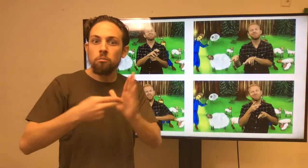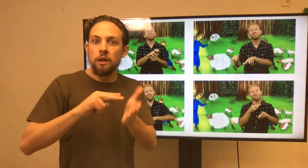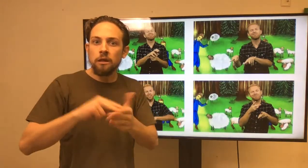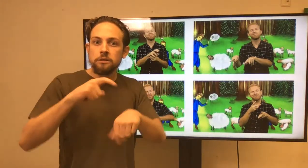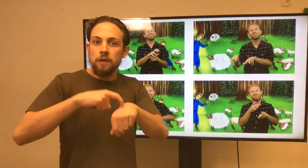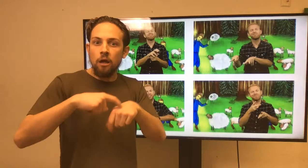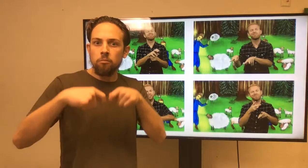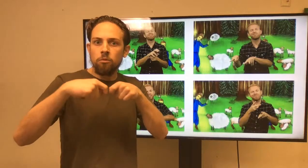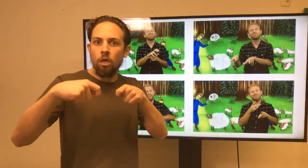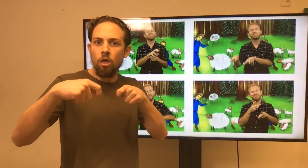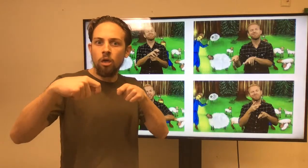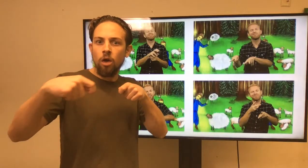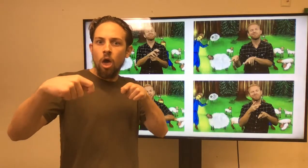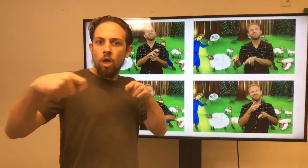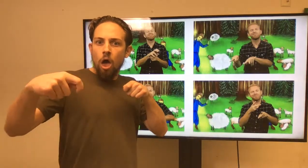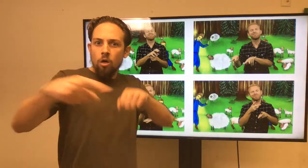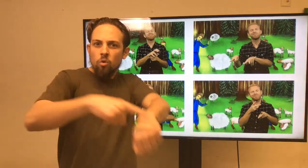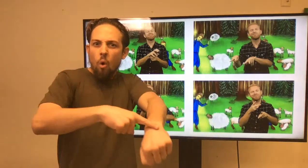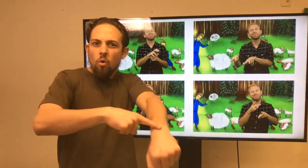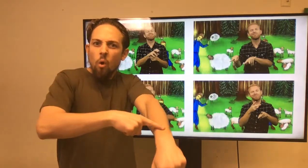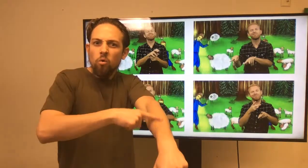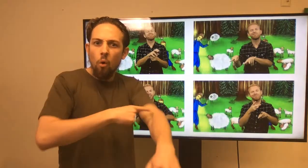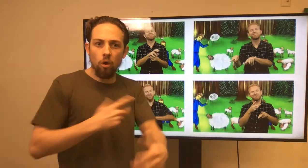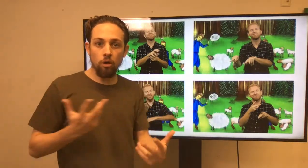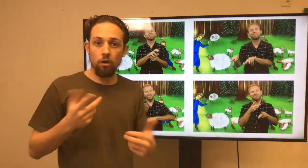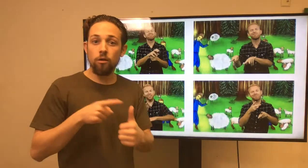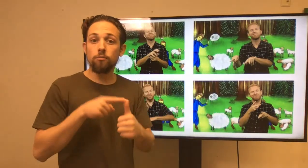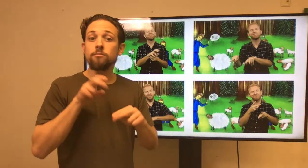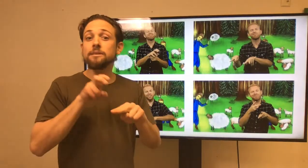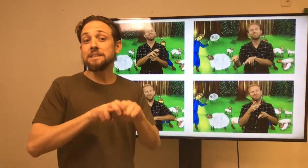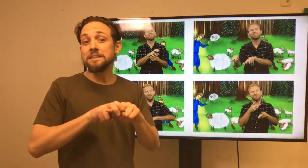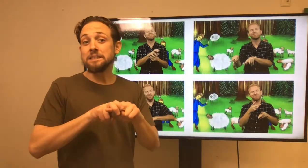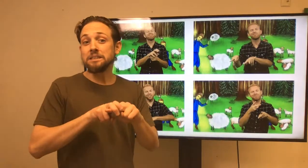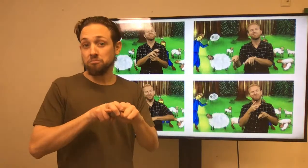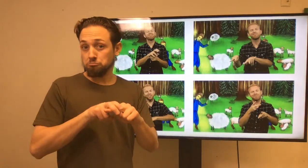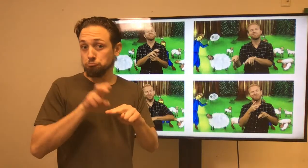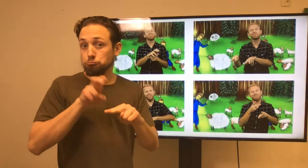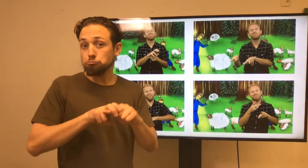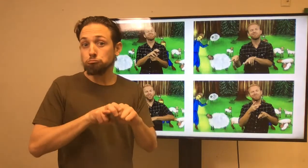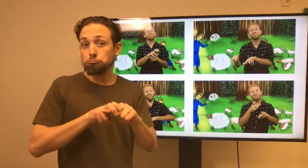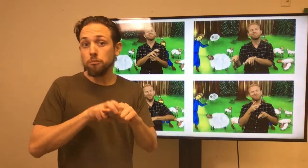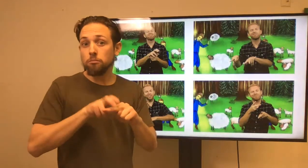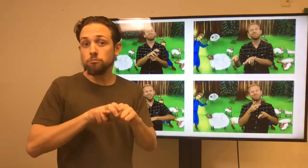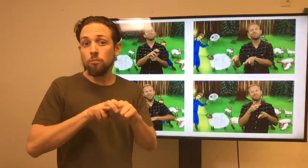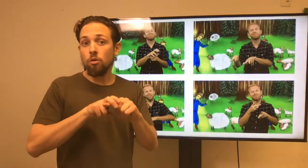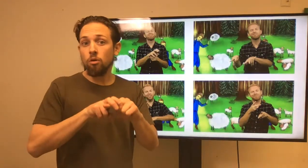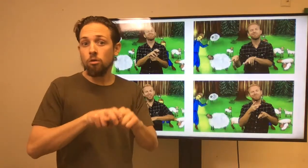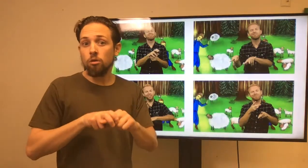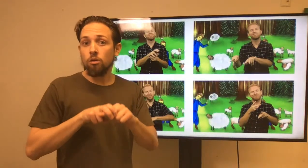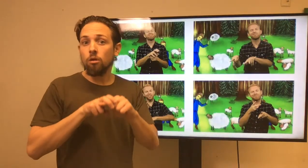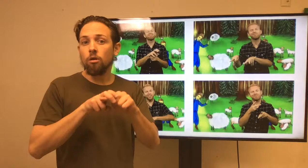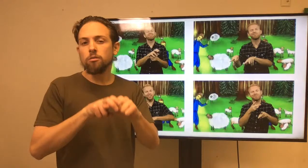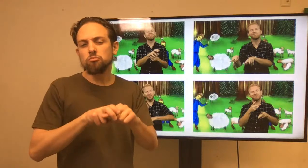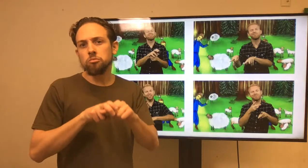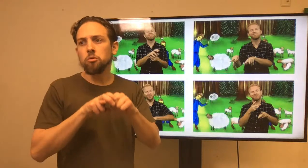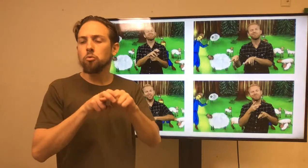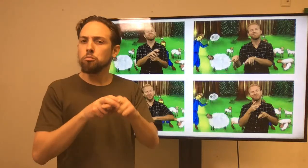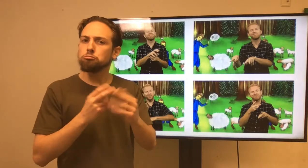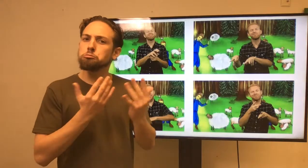show repetition by using that circular motion. You can also show the length of time by